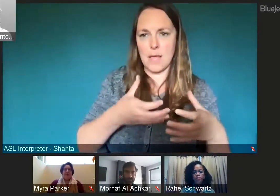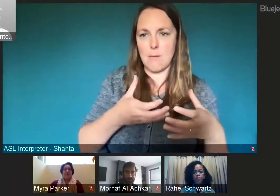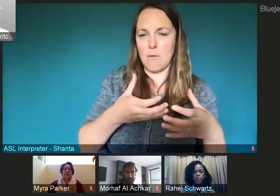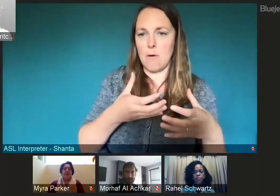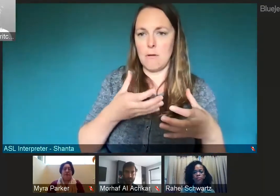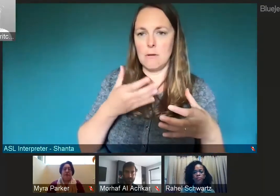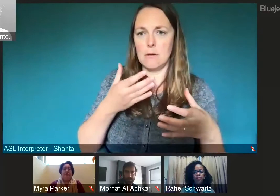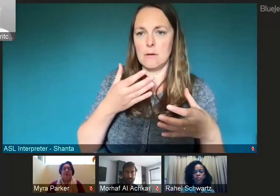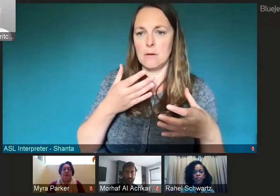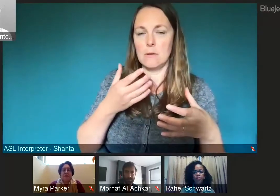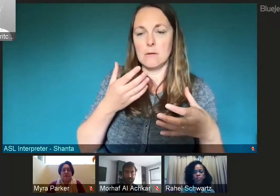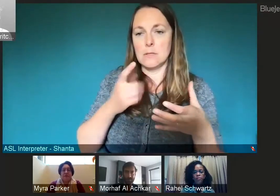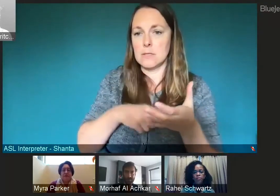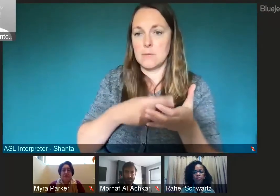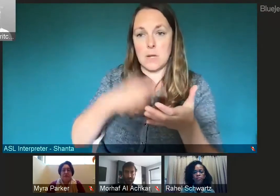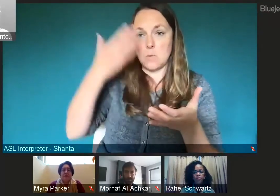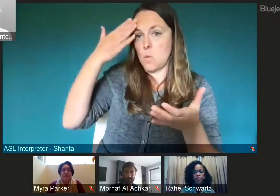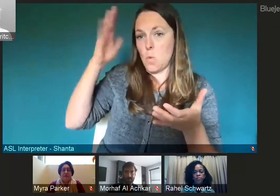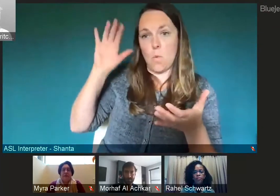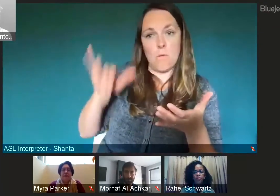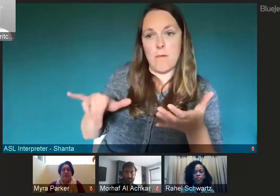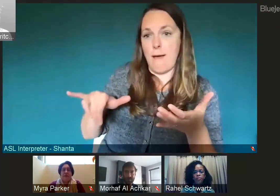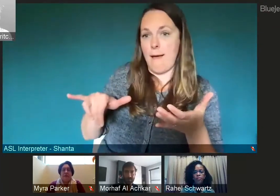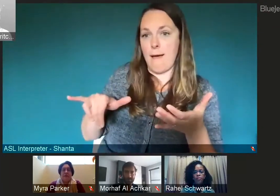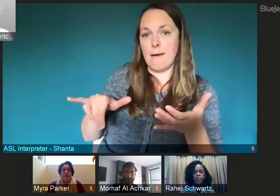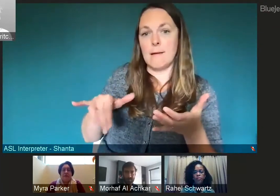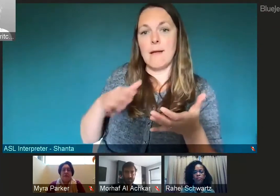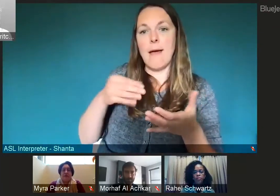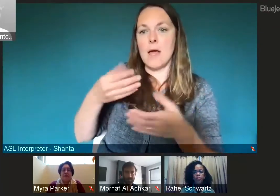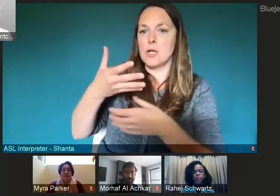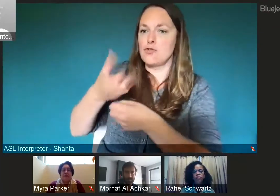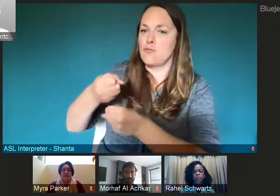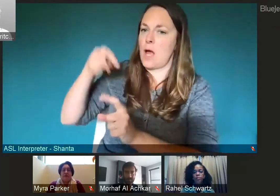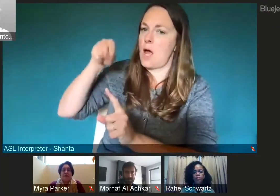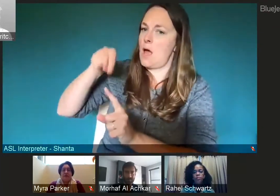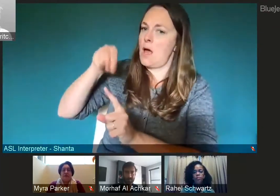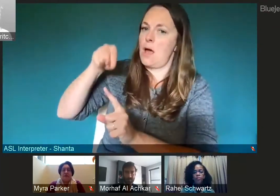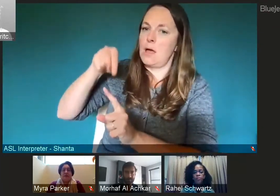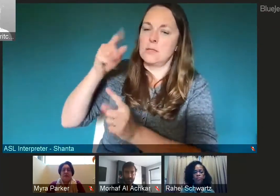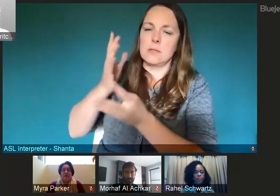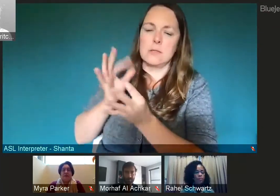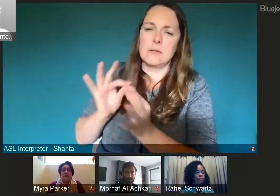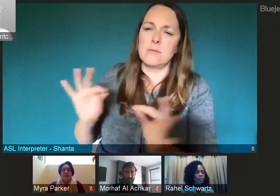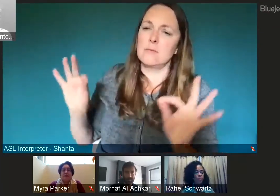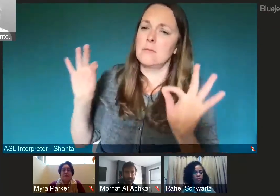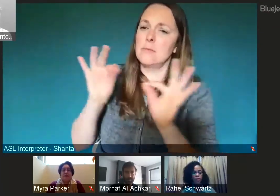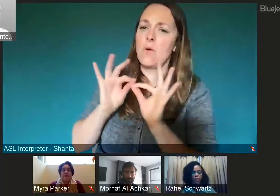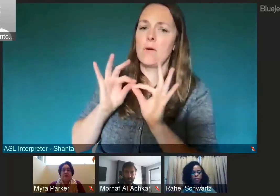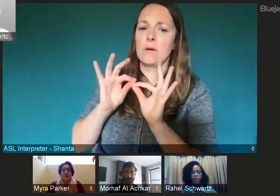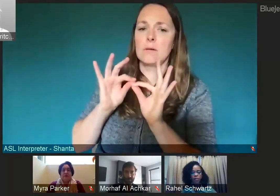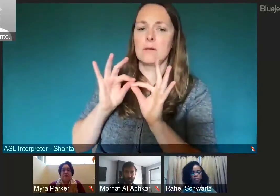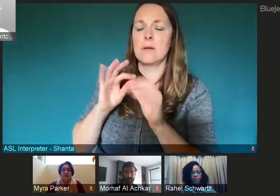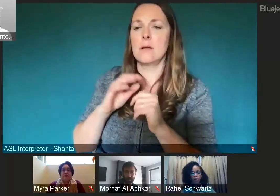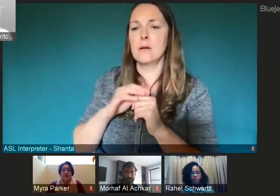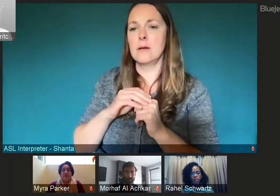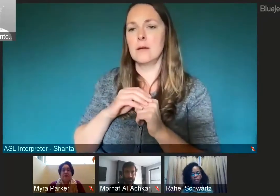off. And trust is so important. Trust is important in the sense of